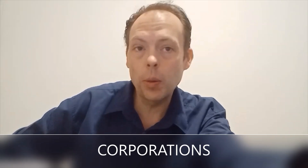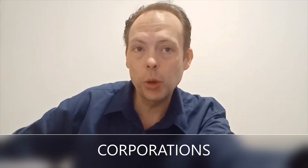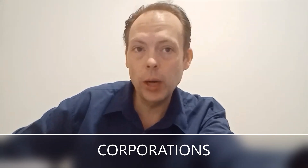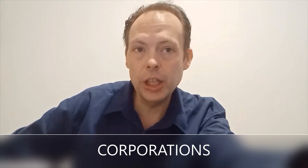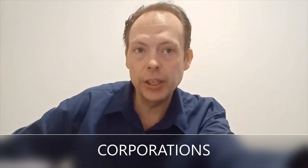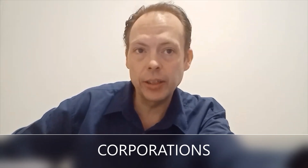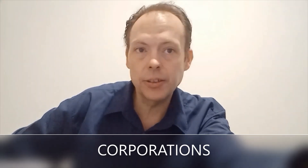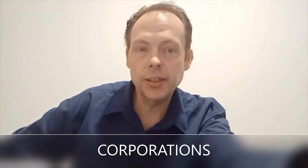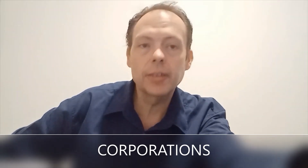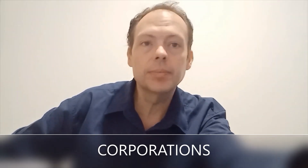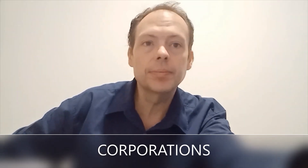Corporations.